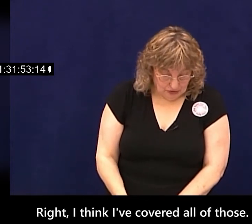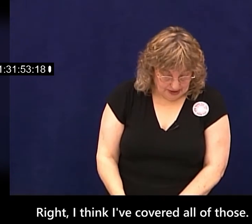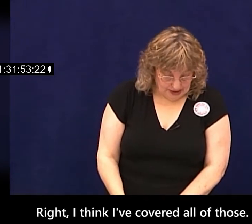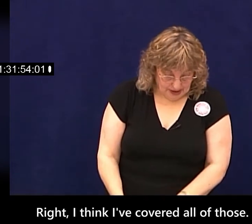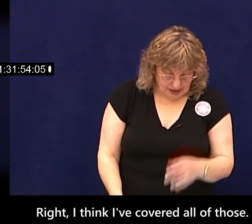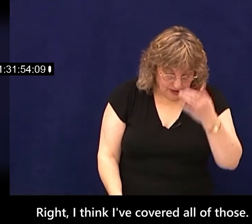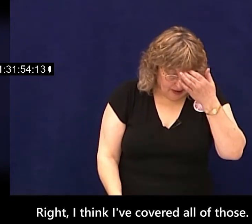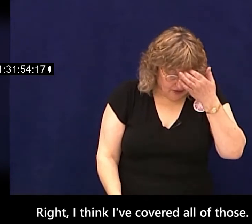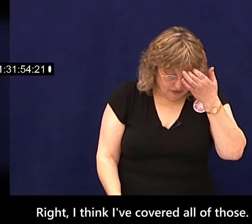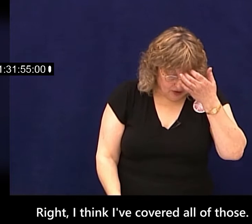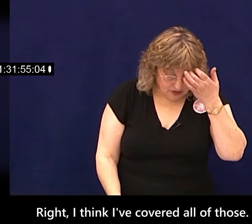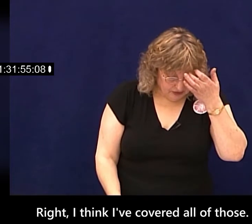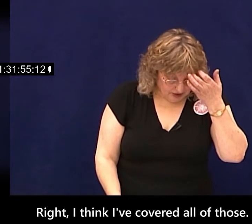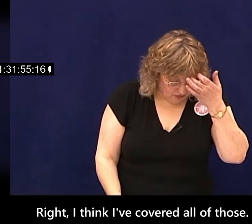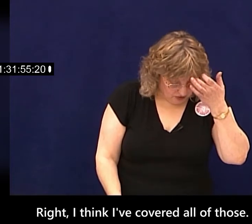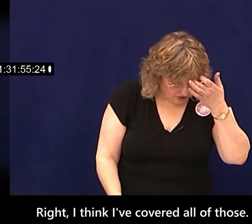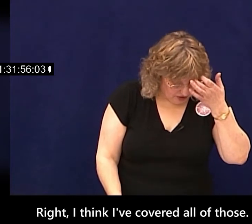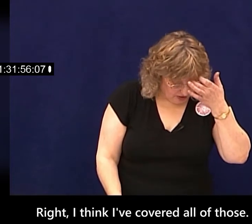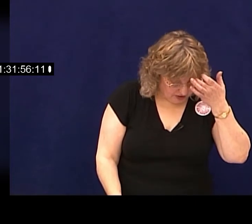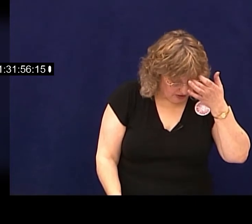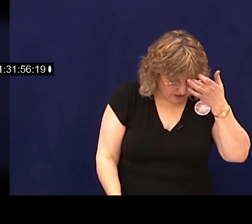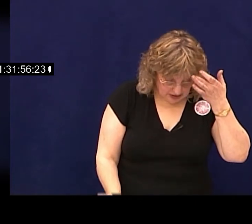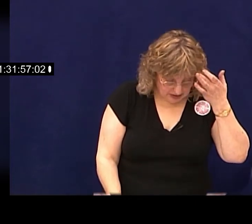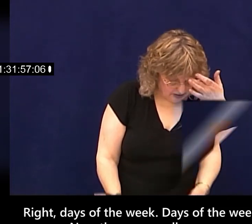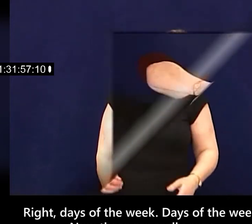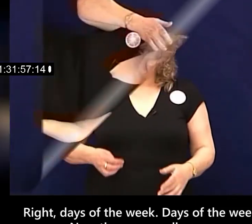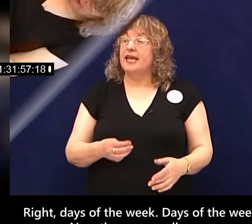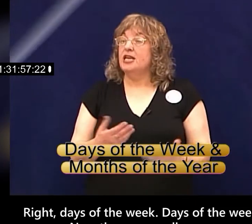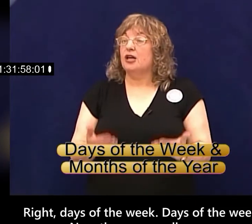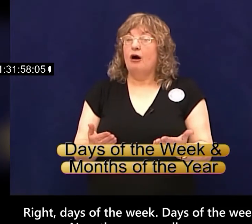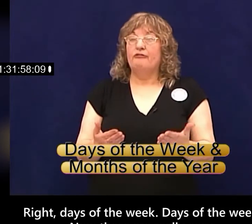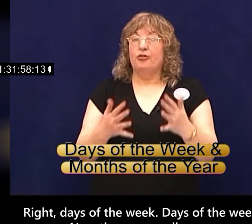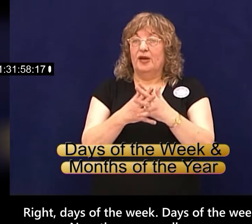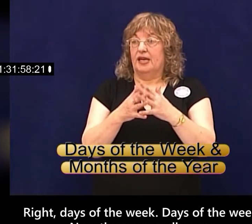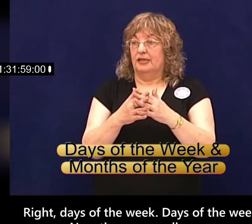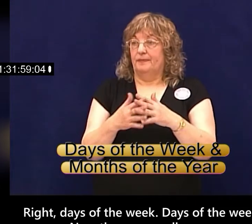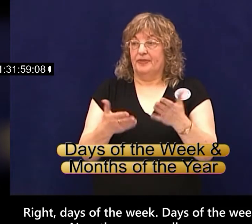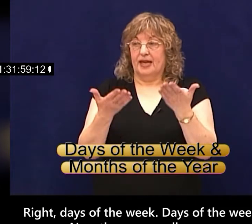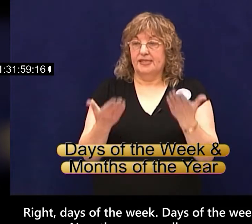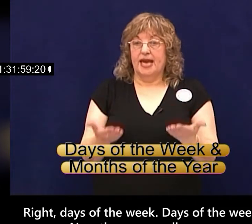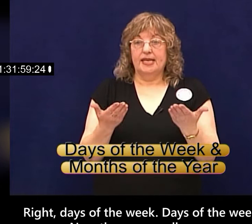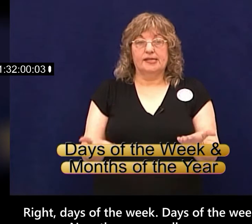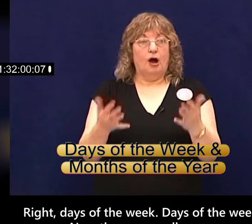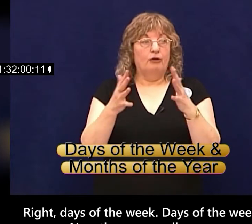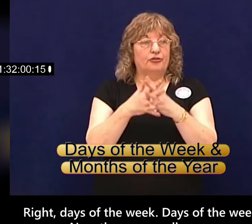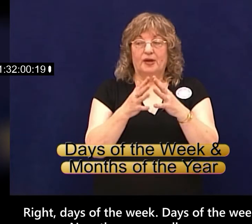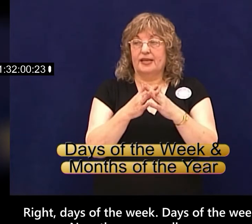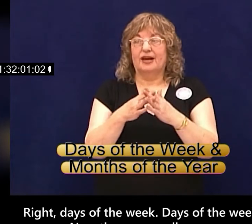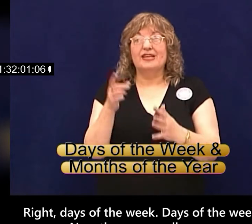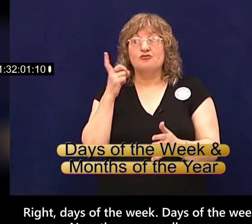Right, I think I've covered all of those. Right, days of the week. Days of the week. Now, these are